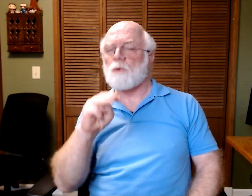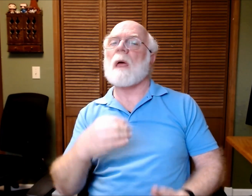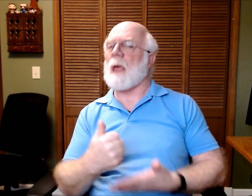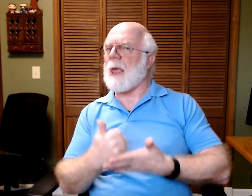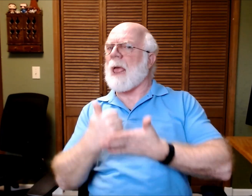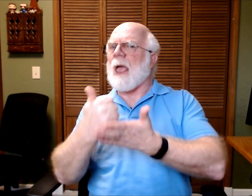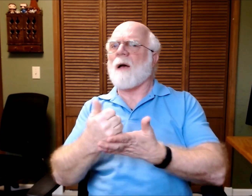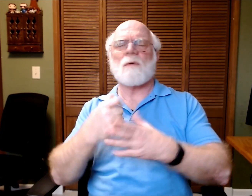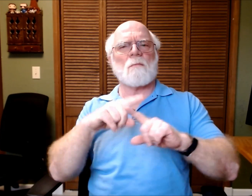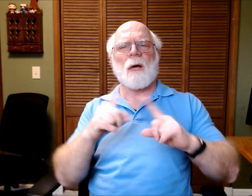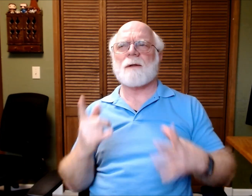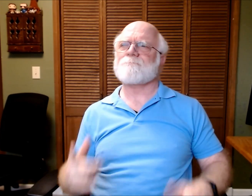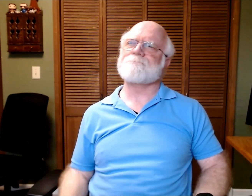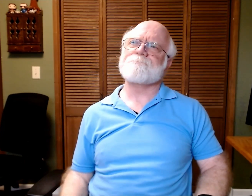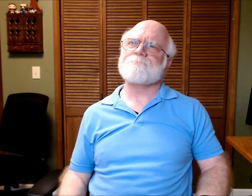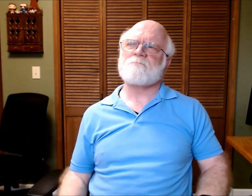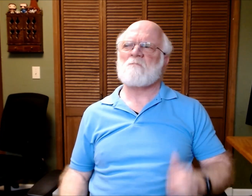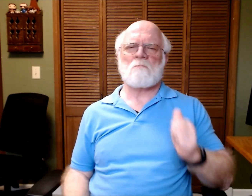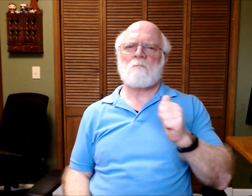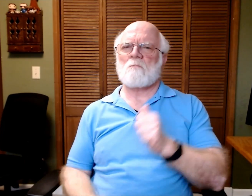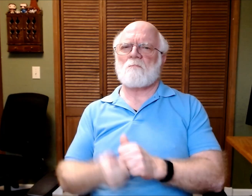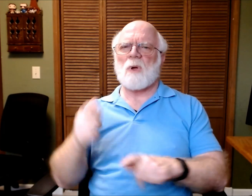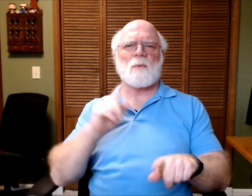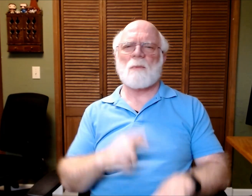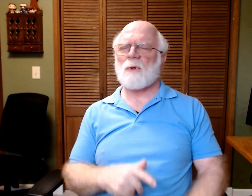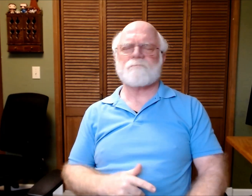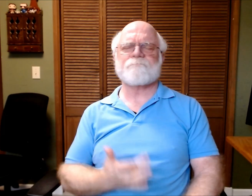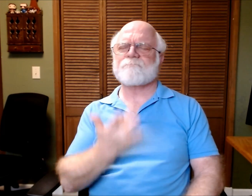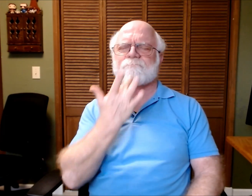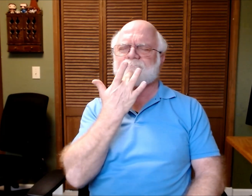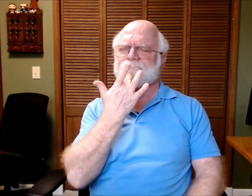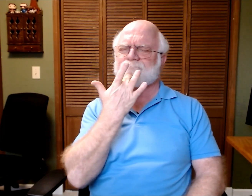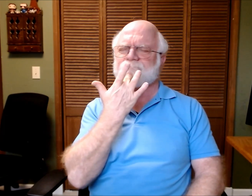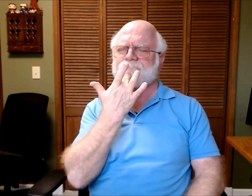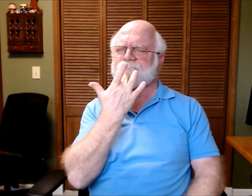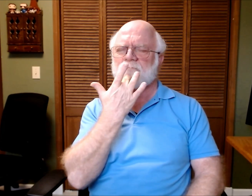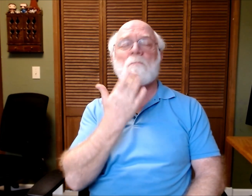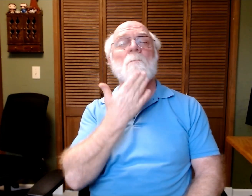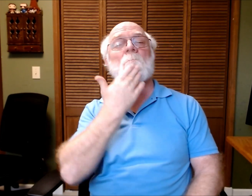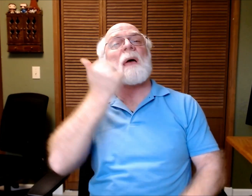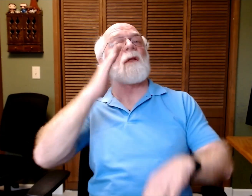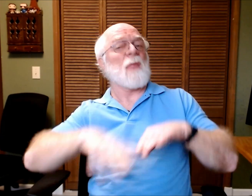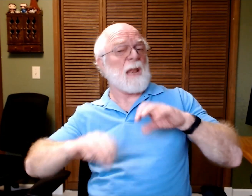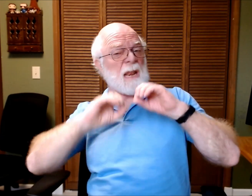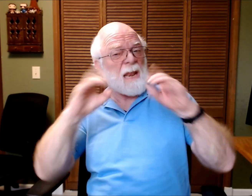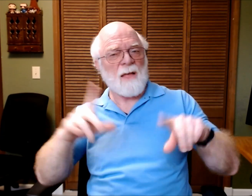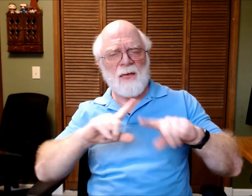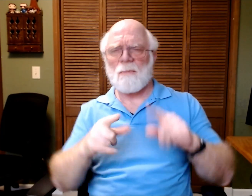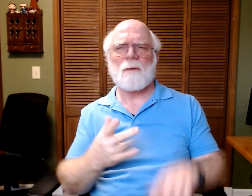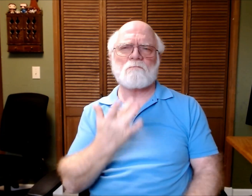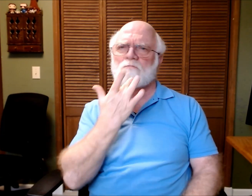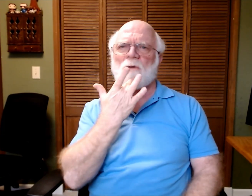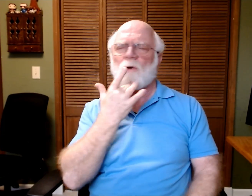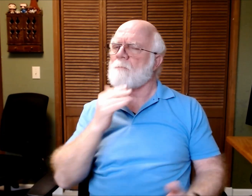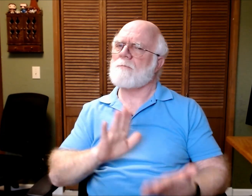Zoom helps, but most people don't prefer that. It's better than nothing, but they really